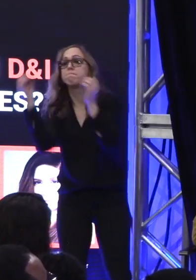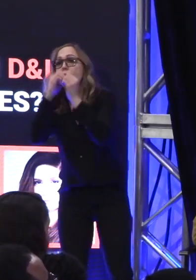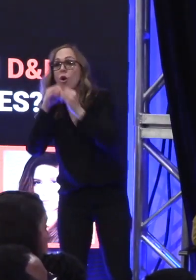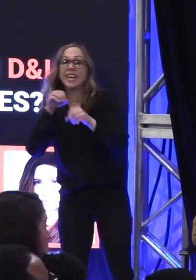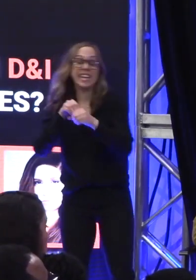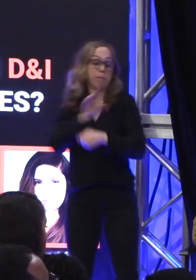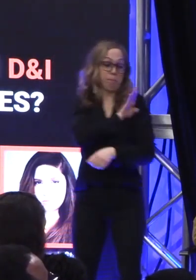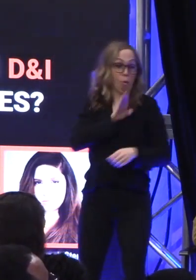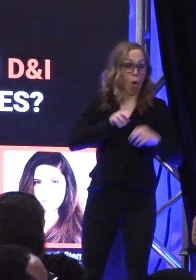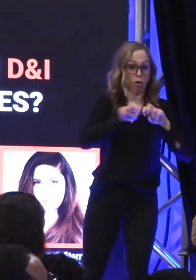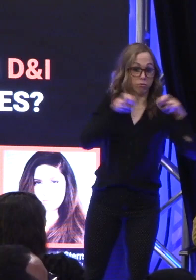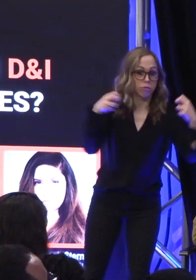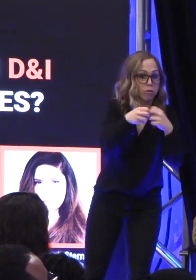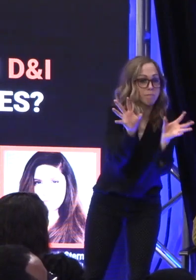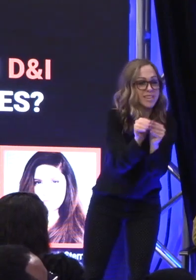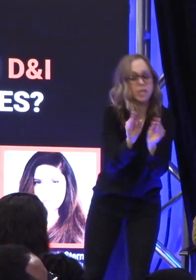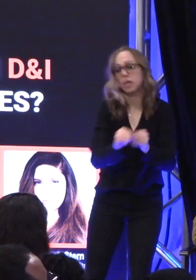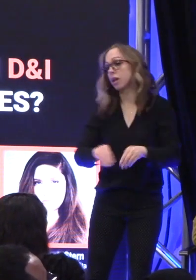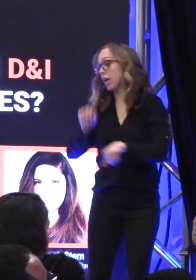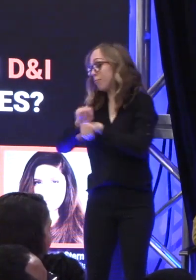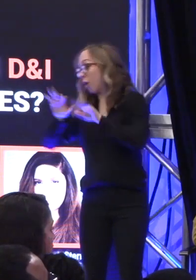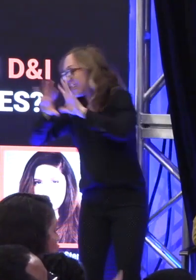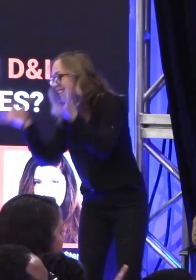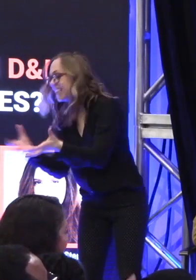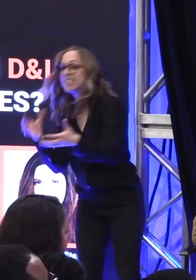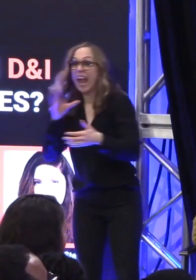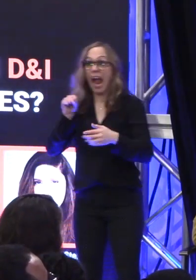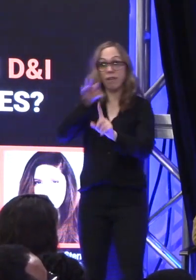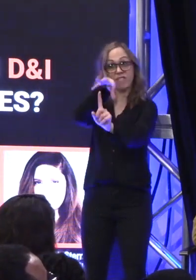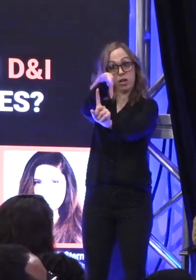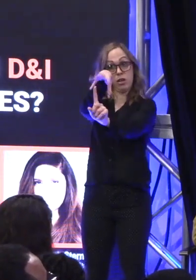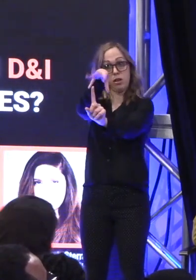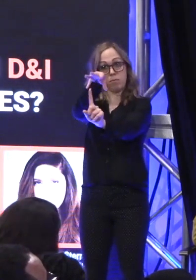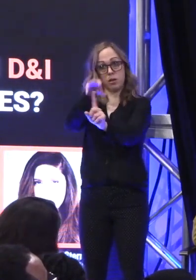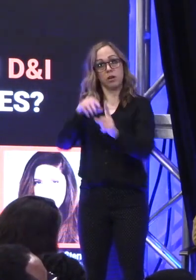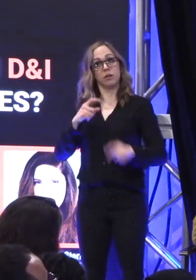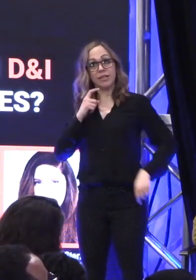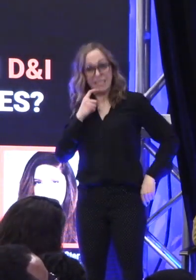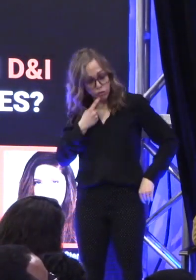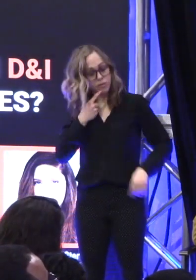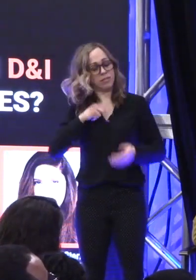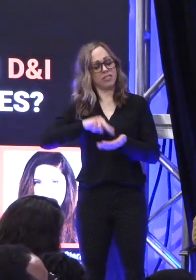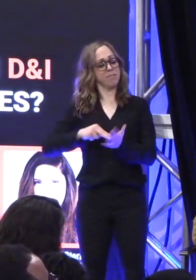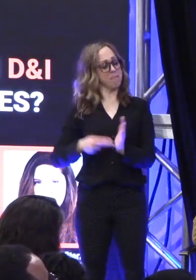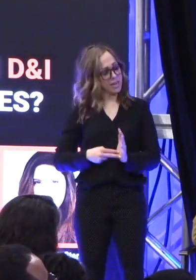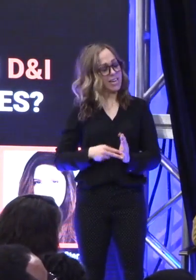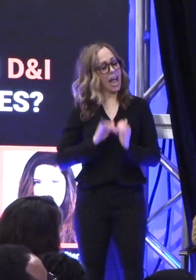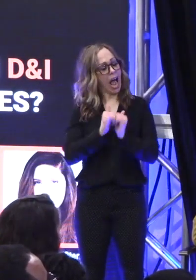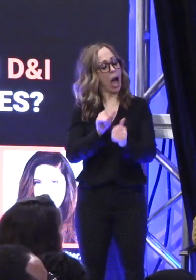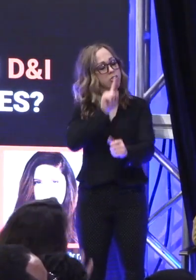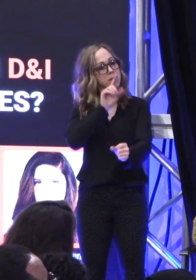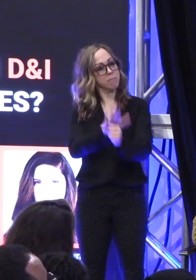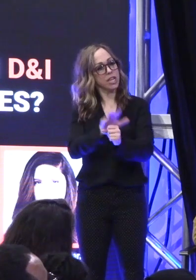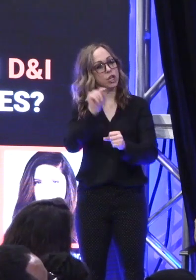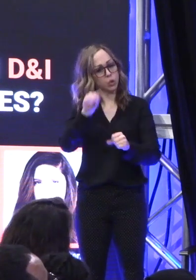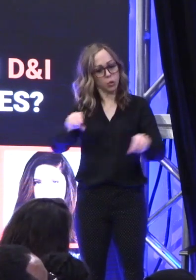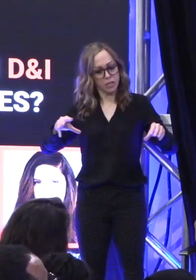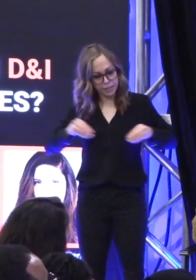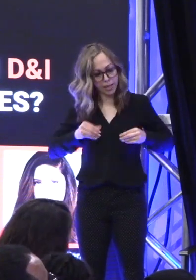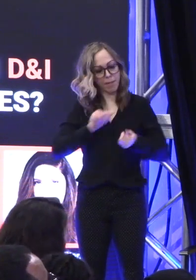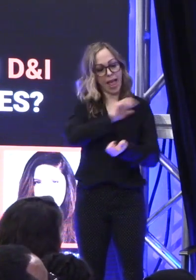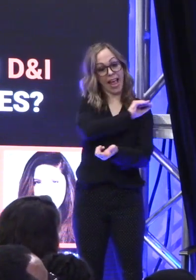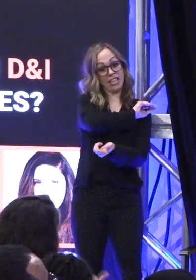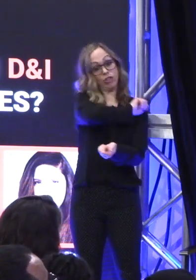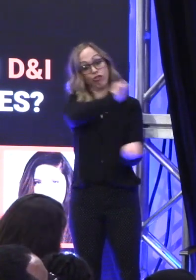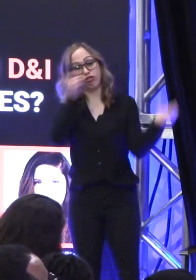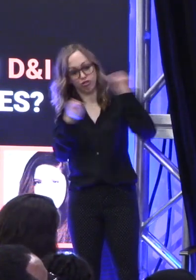boardrooms, in our employee groups, on screen, that we be sincere when we talk about how committed are we to this change? Are we